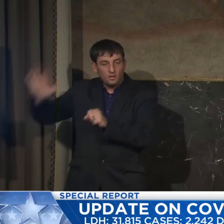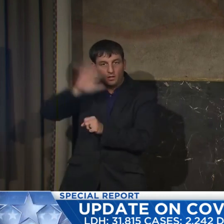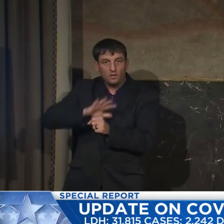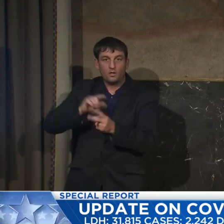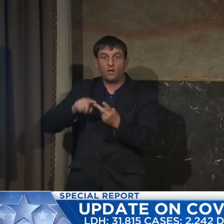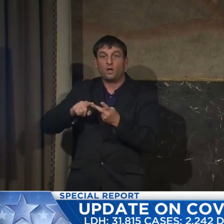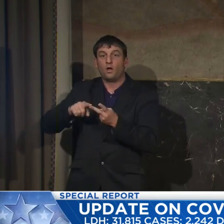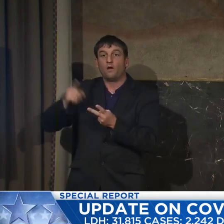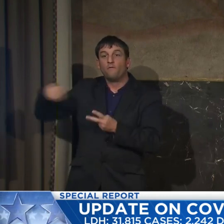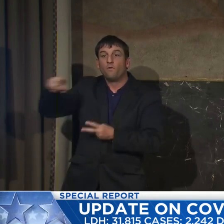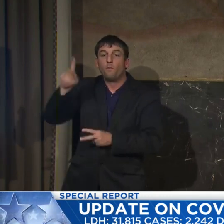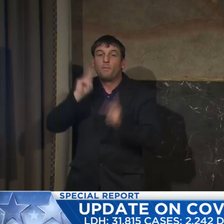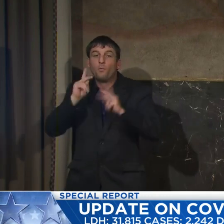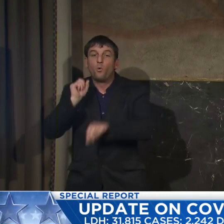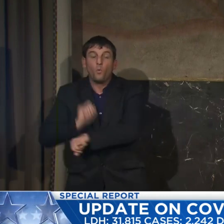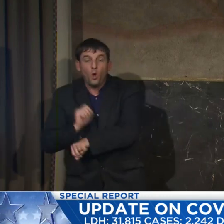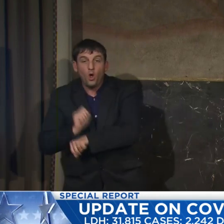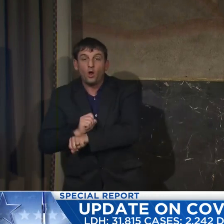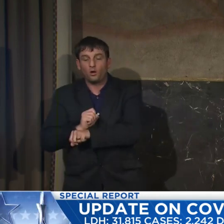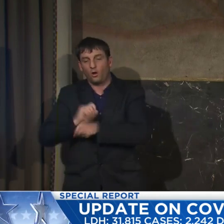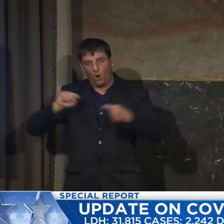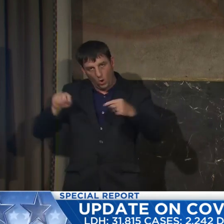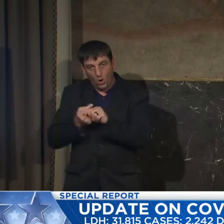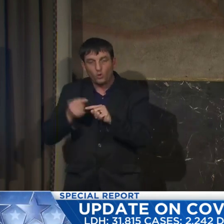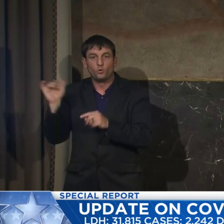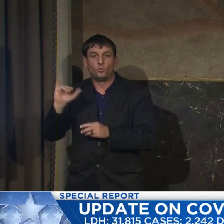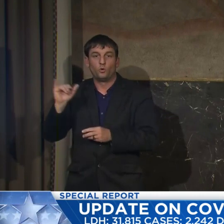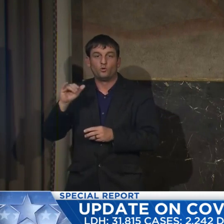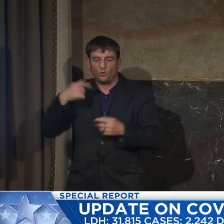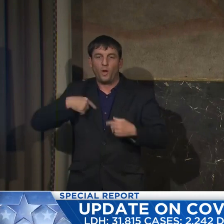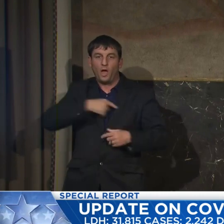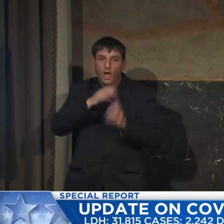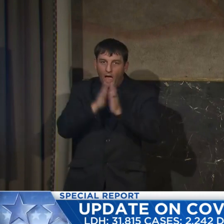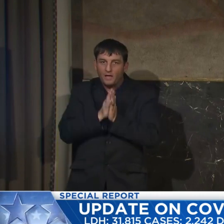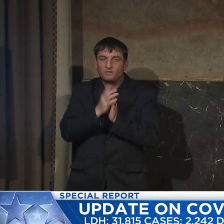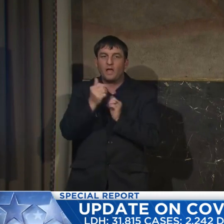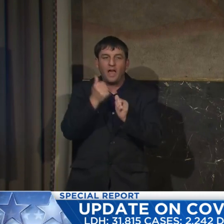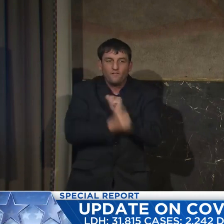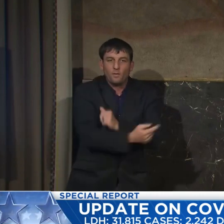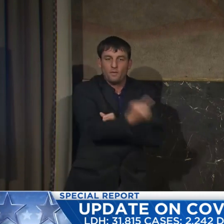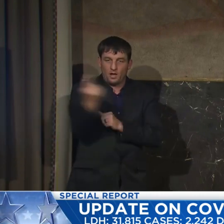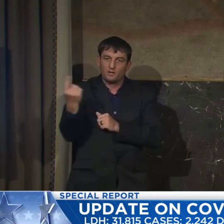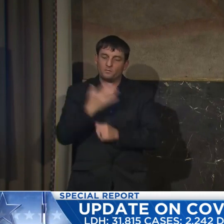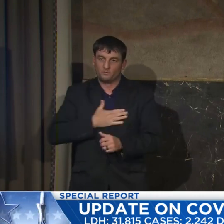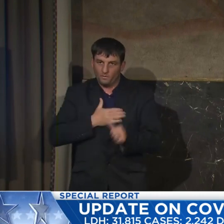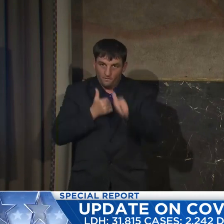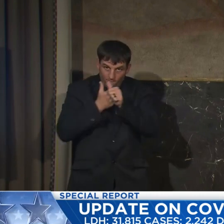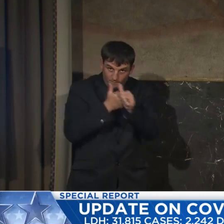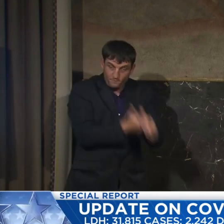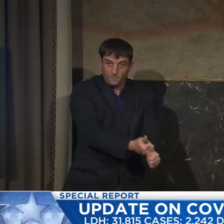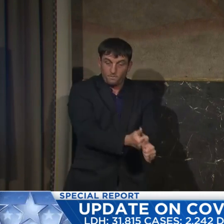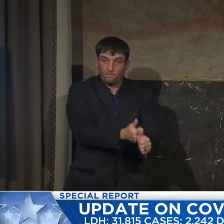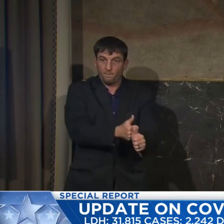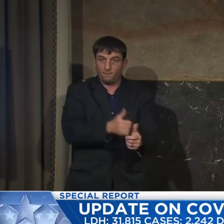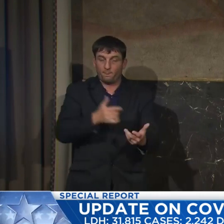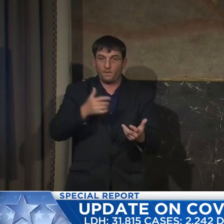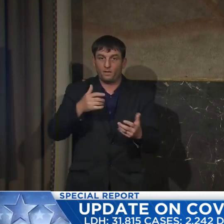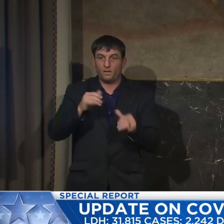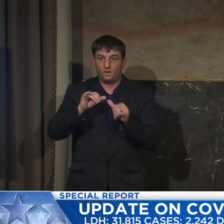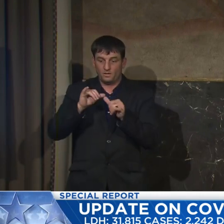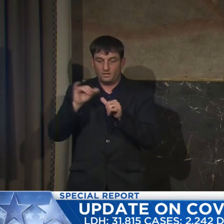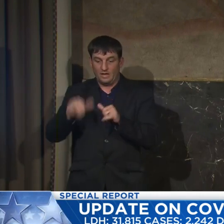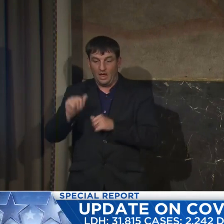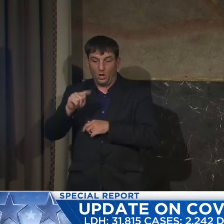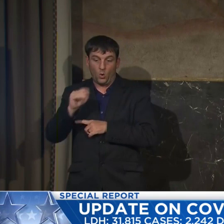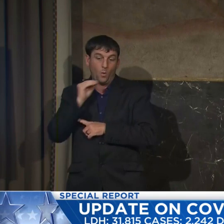our workers and so forth. And so we are asking everybody to comply with the order. We're under the stay-at-home